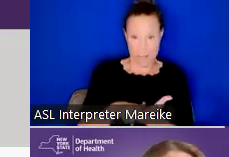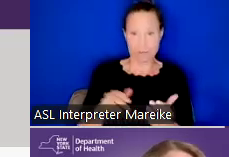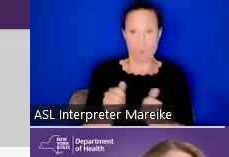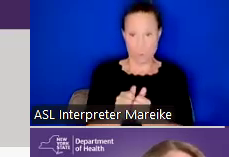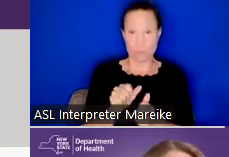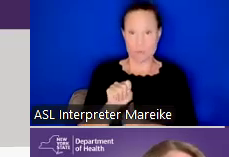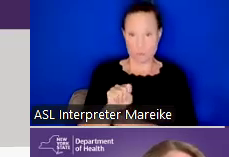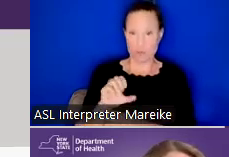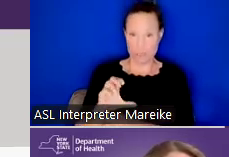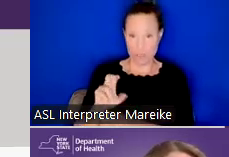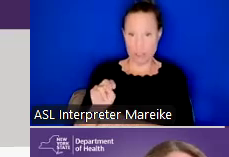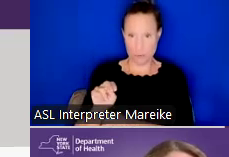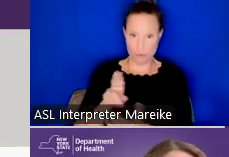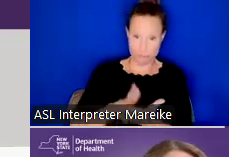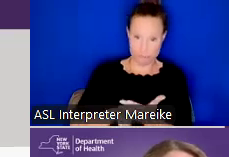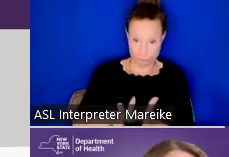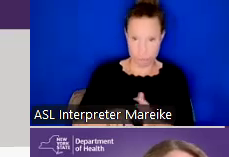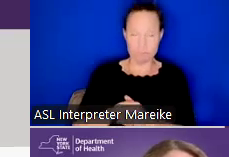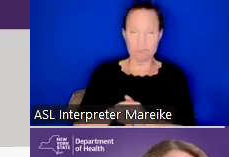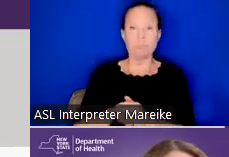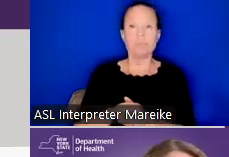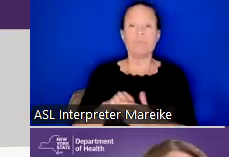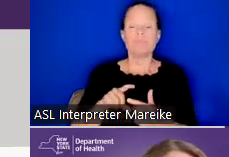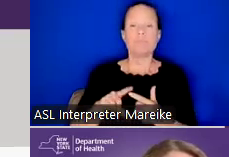network, be using the